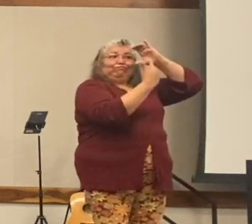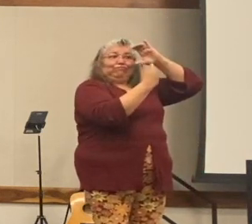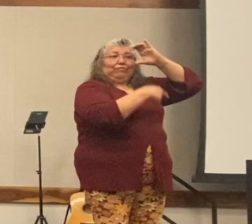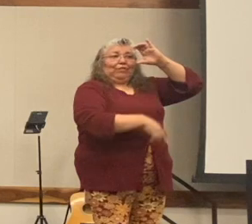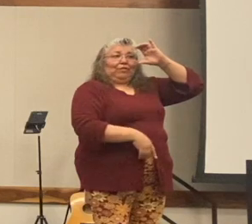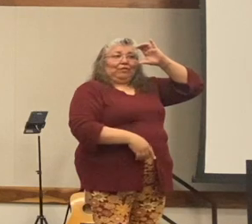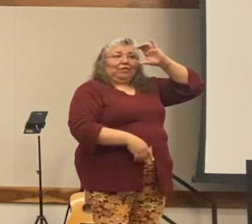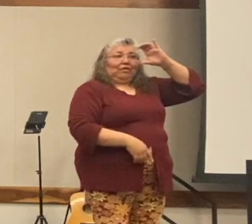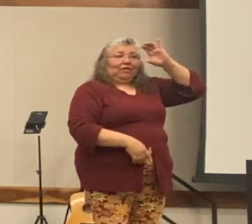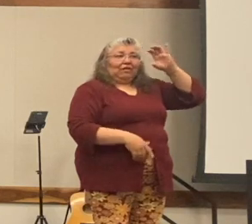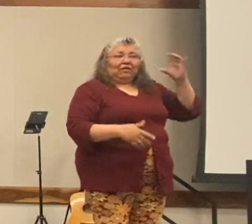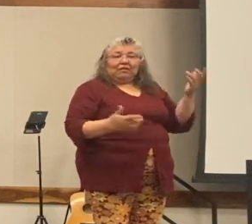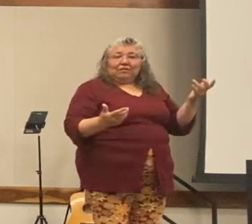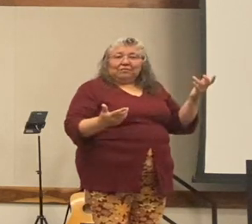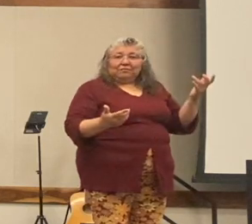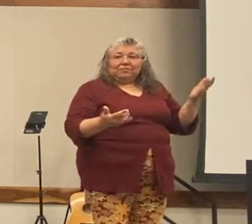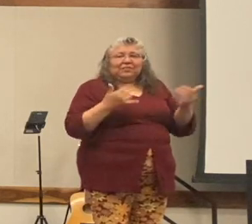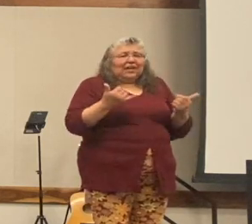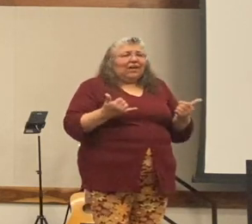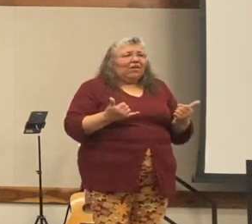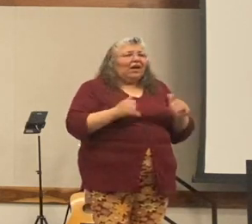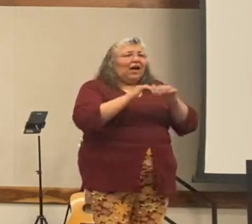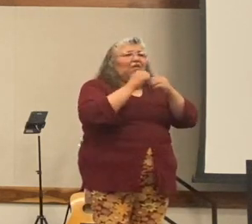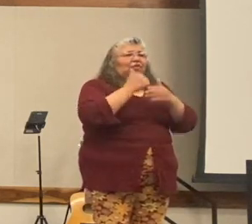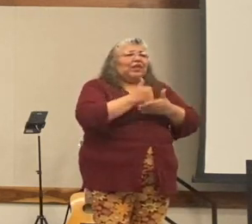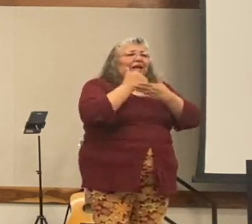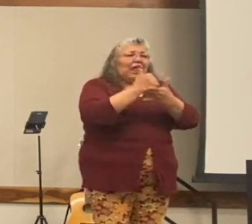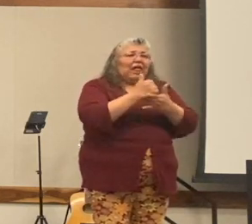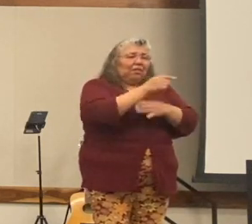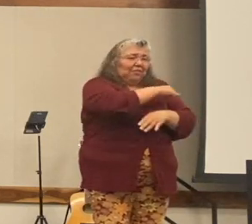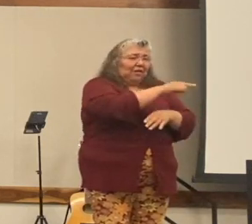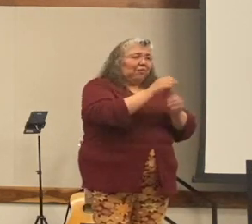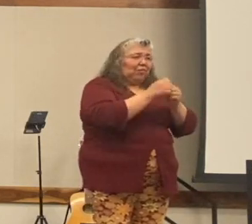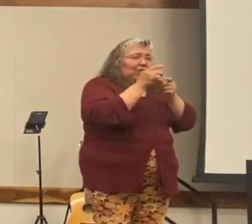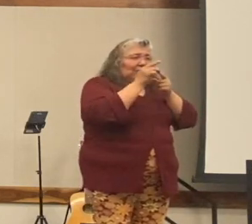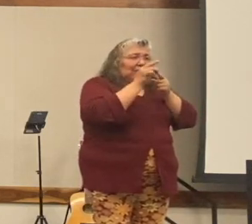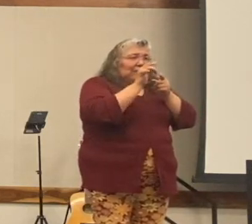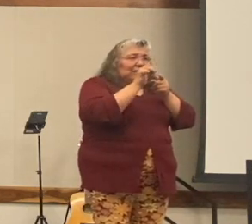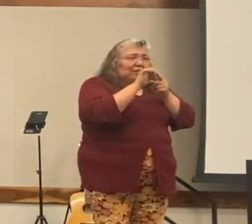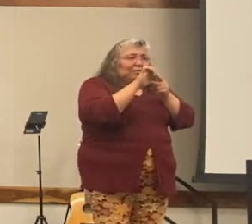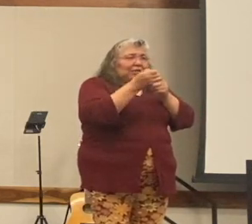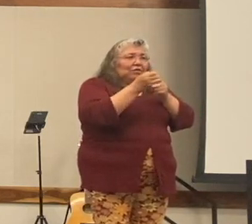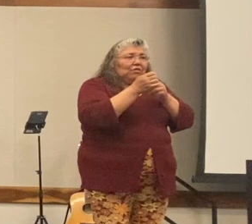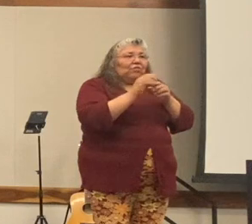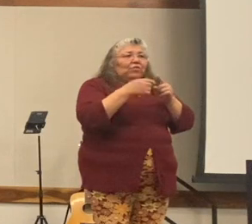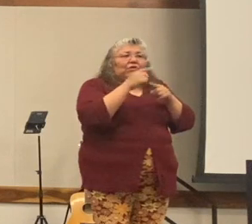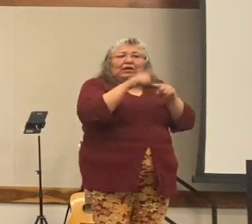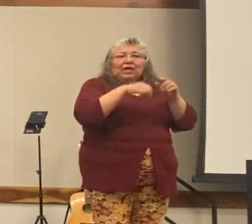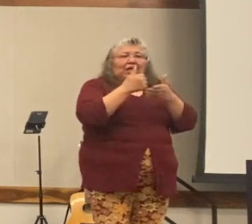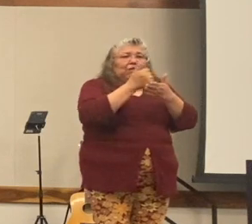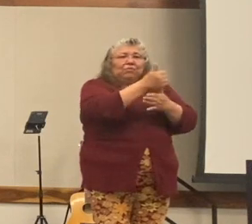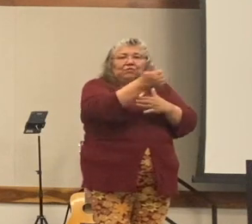eye. I mean, how are you going to help them with the splinter when you can't even help yourself?